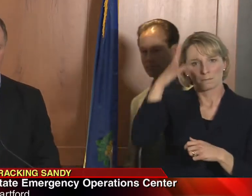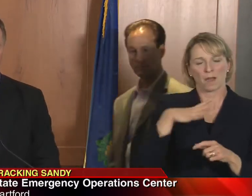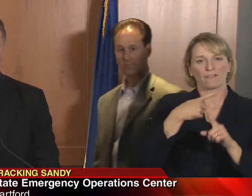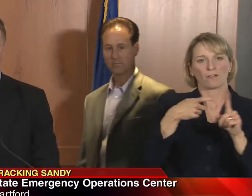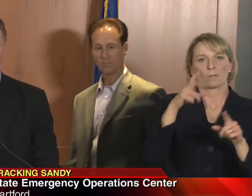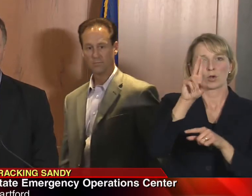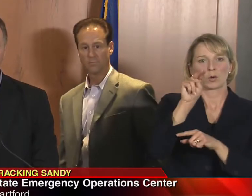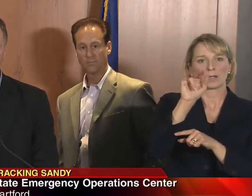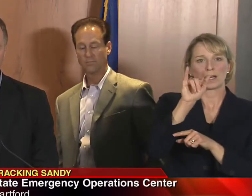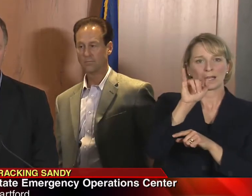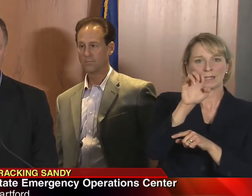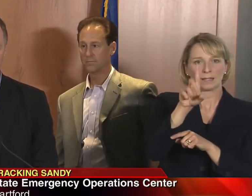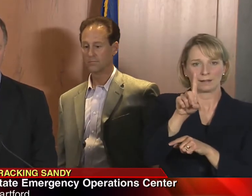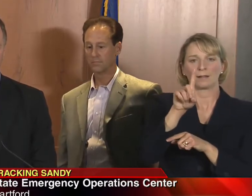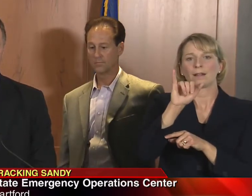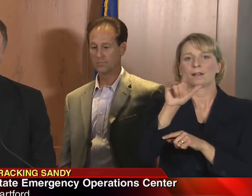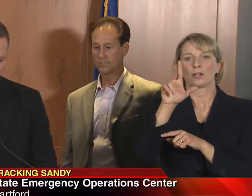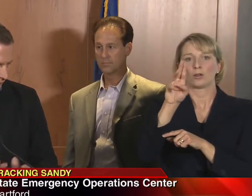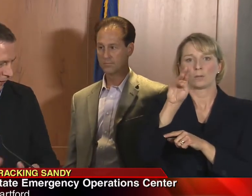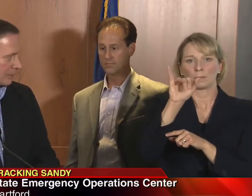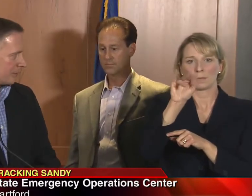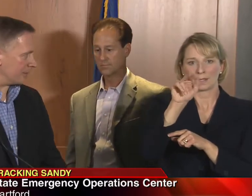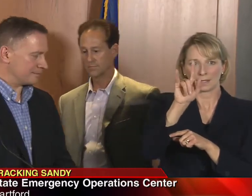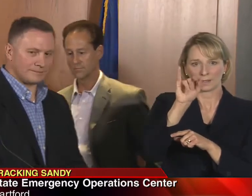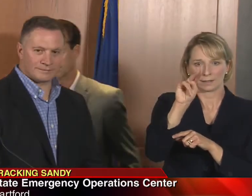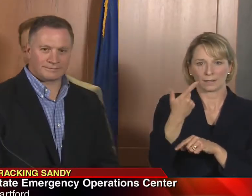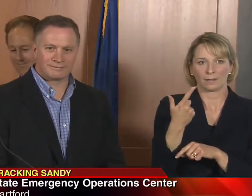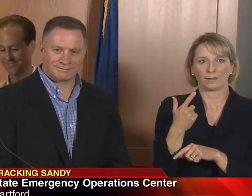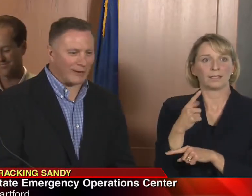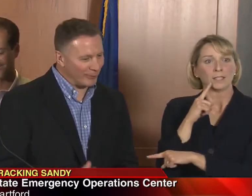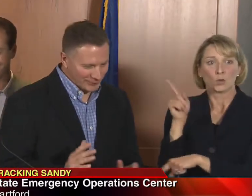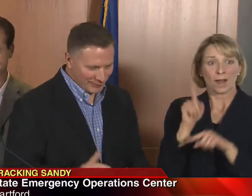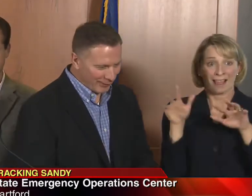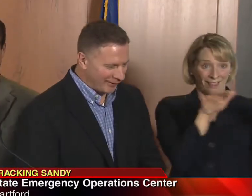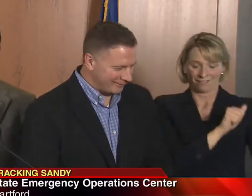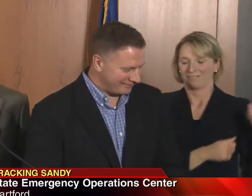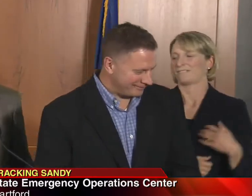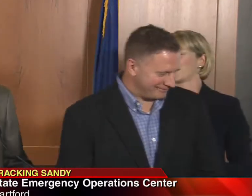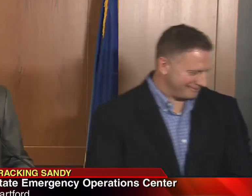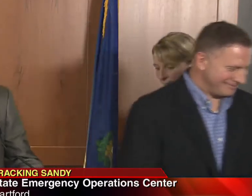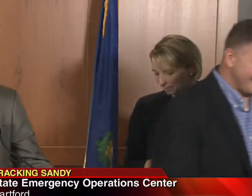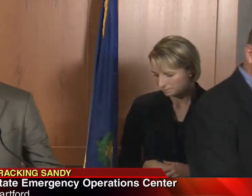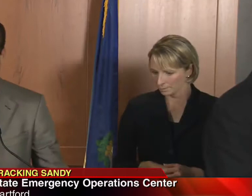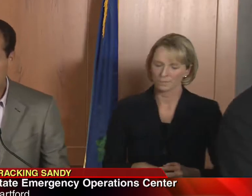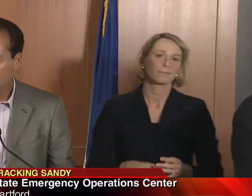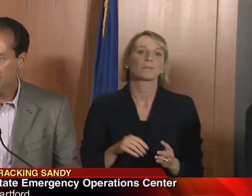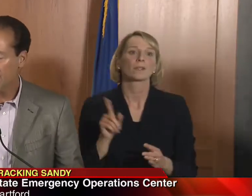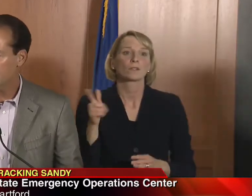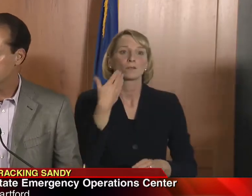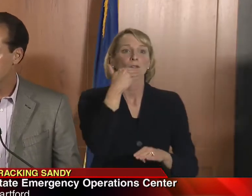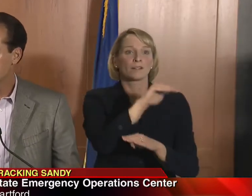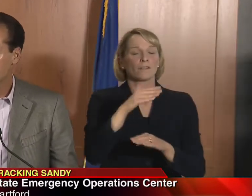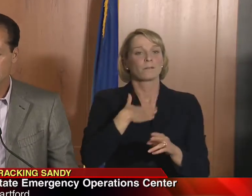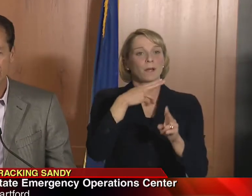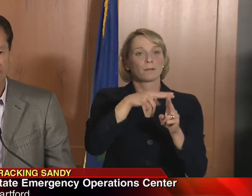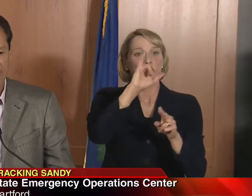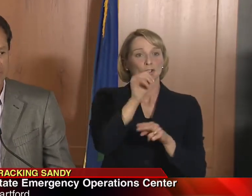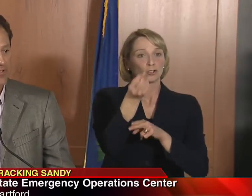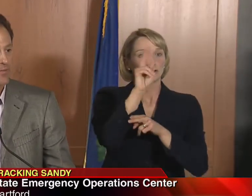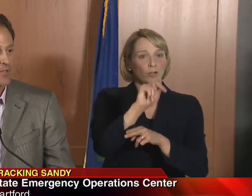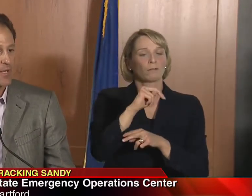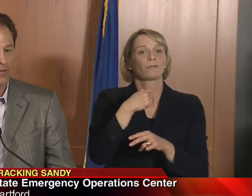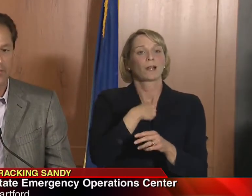has about 7 substations that are in flood-prone areas. Absolutely. But don't go away, Bill. I won't. Right. Yes, good evening. My name is John Preet. I'm the